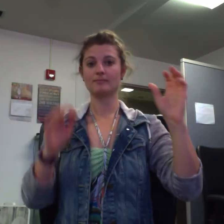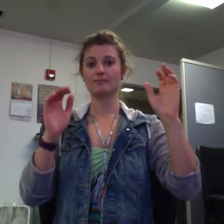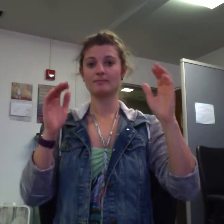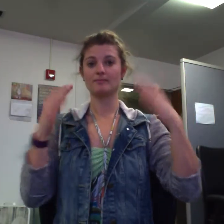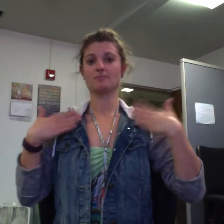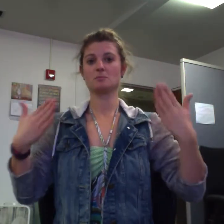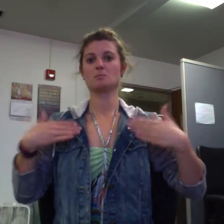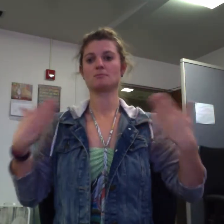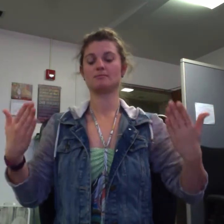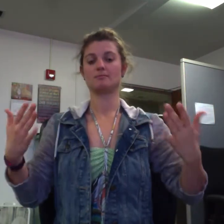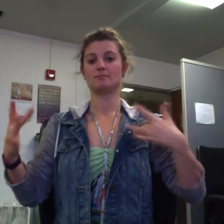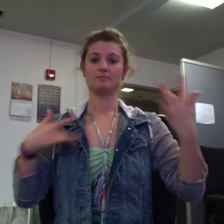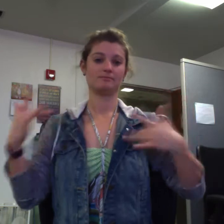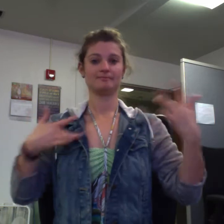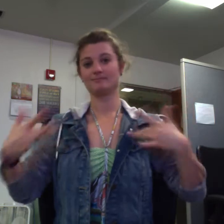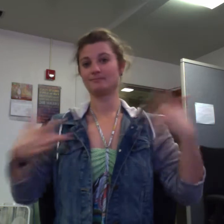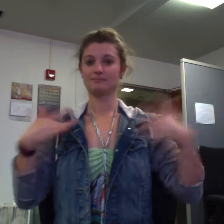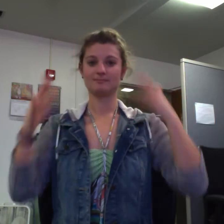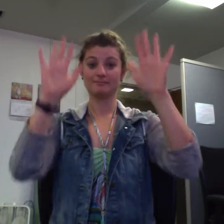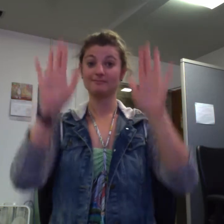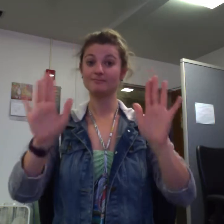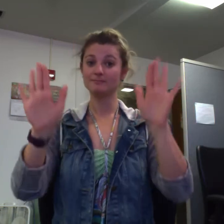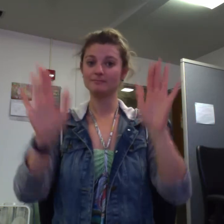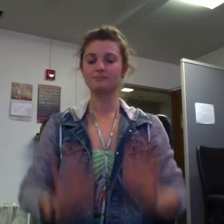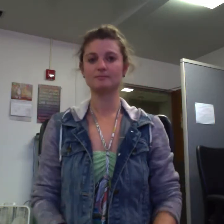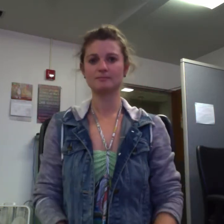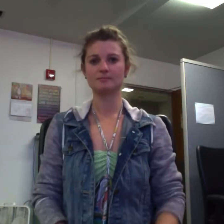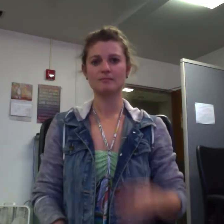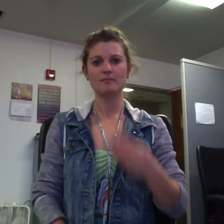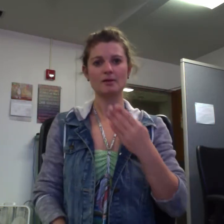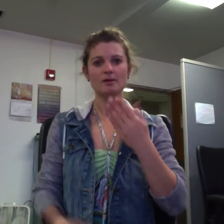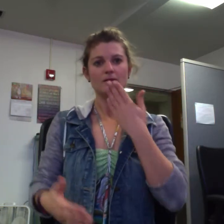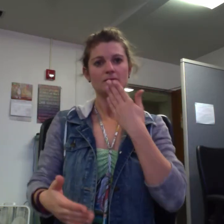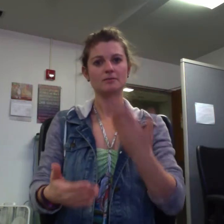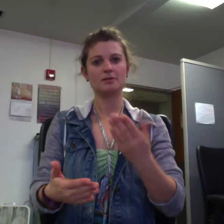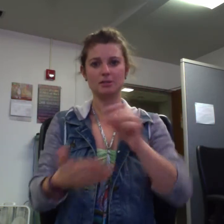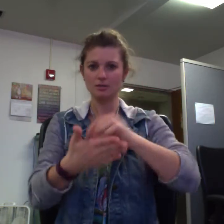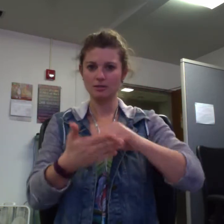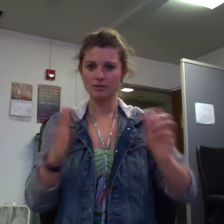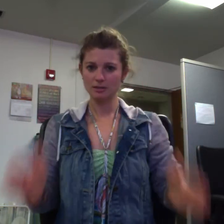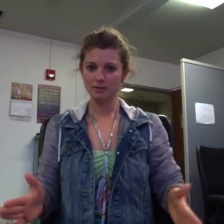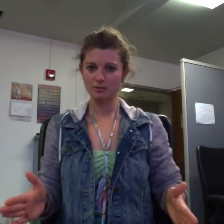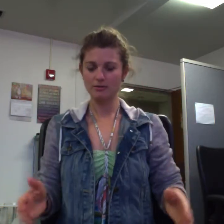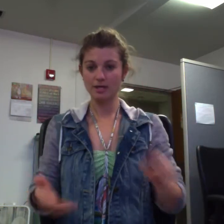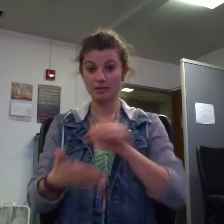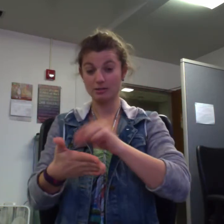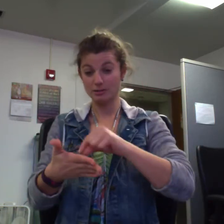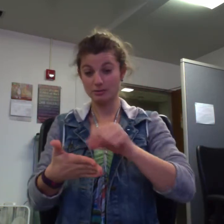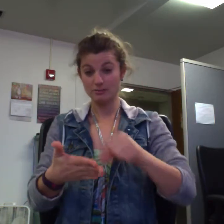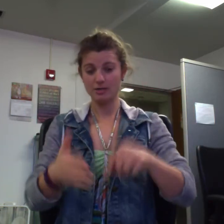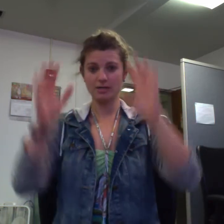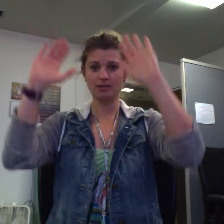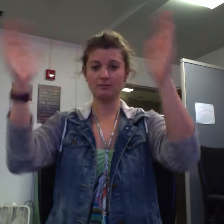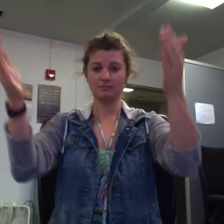readers read sentences in chunks, but good writers also write sentences in chunks or pieces